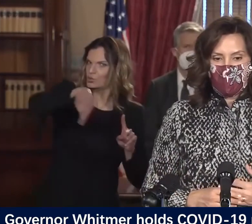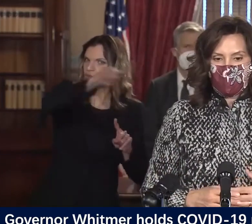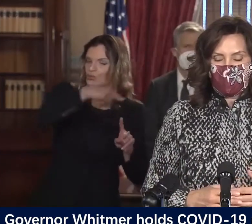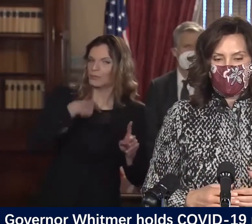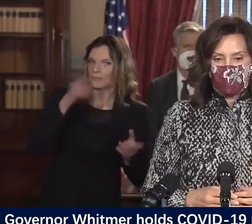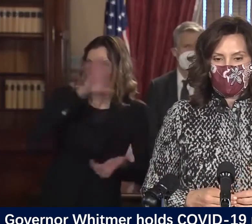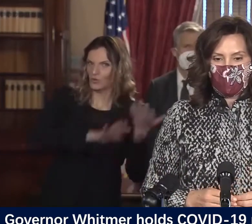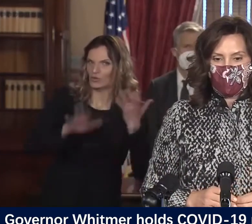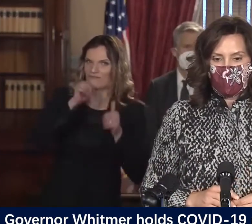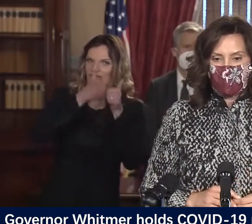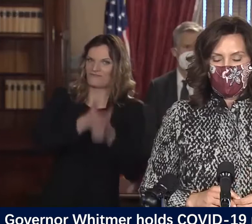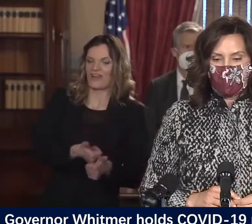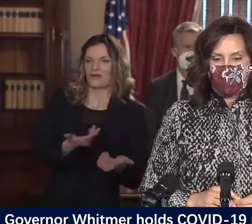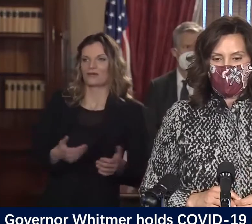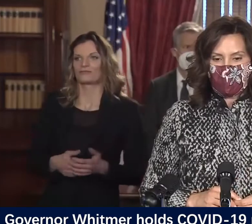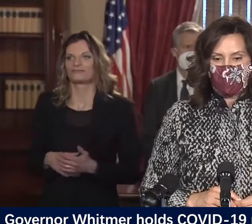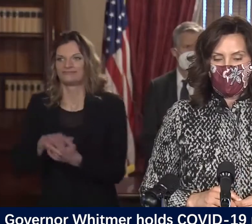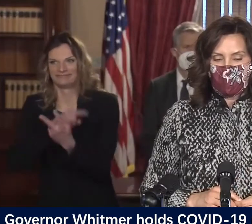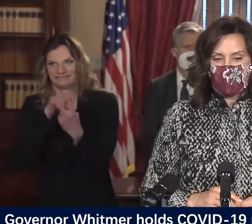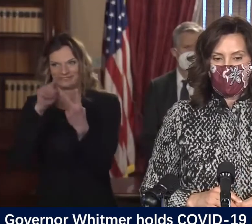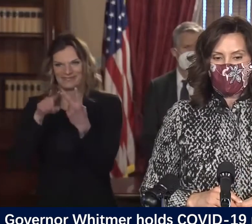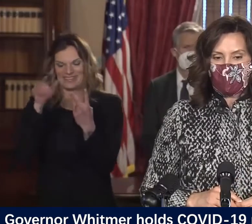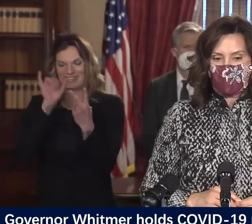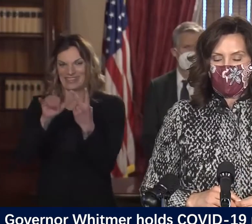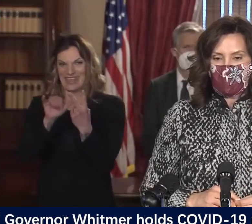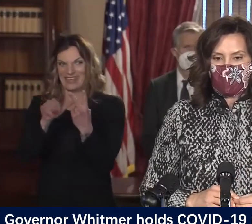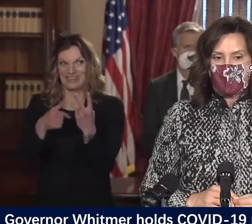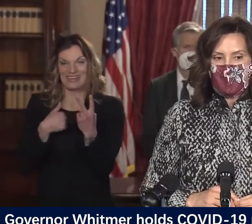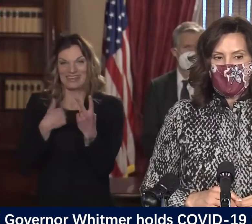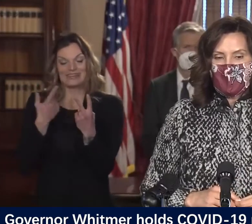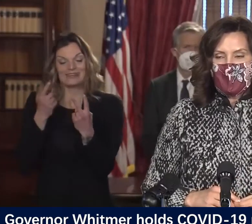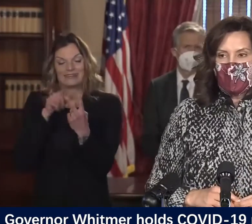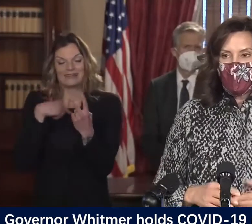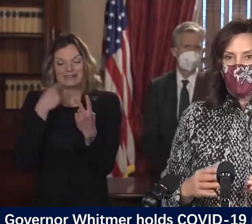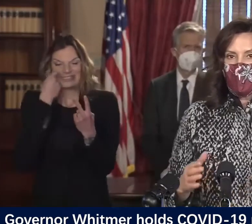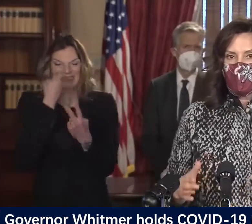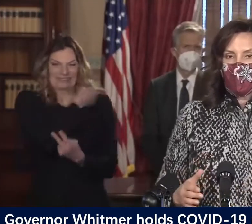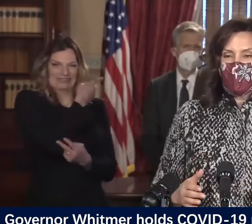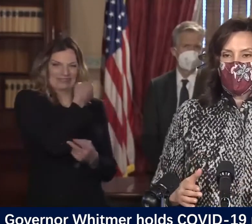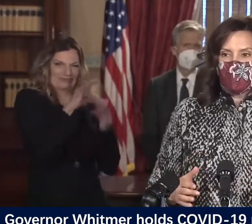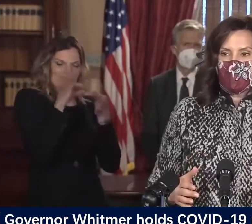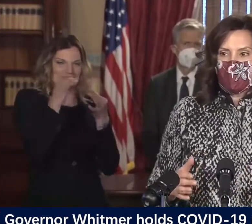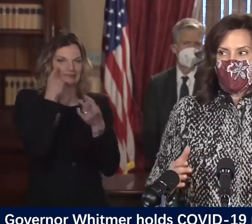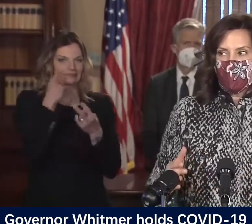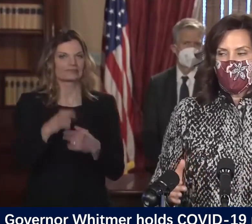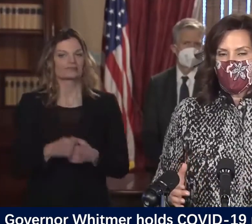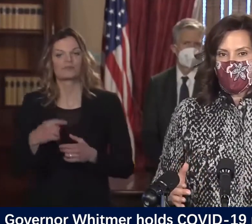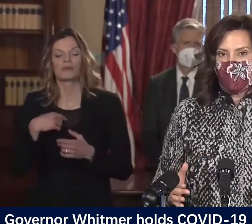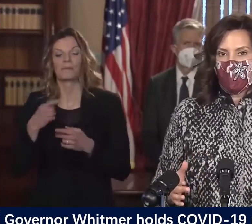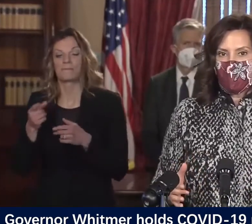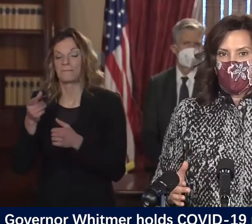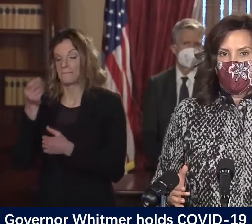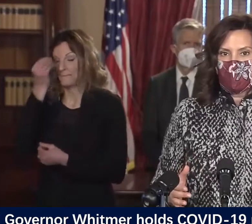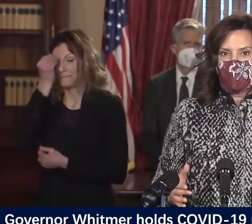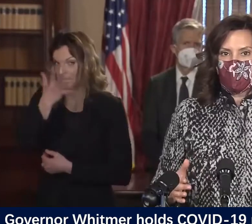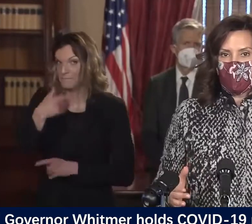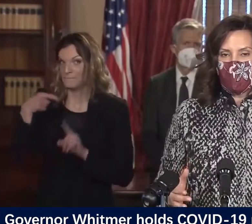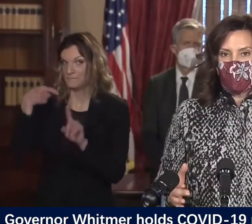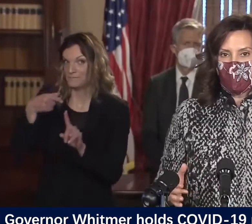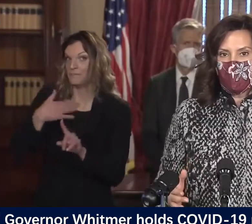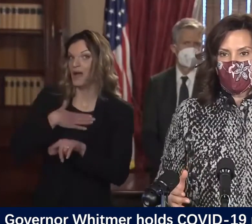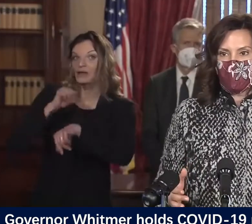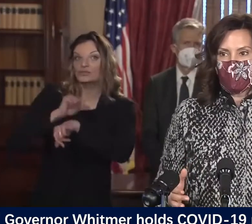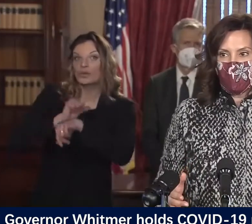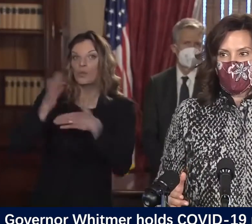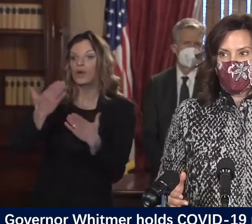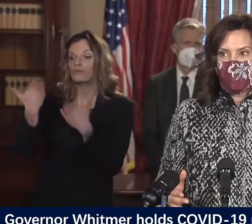are questions that Dr. J can shed some light on. I'll just say this. You know, our job is to get prepared so that we can distribute